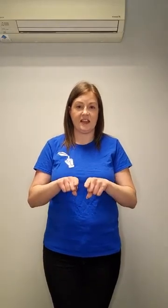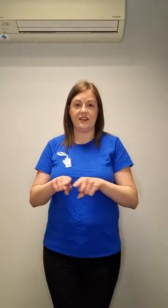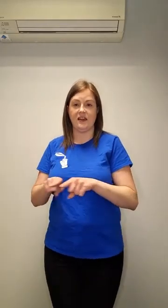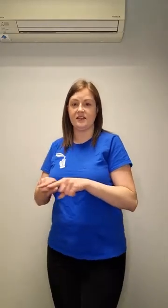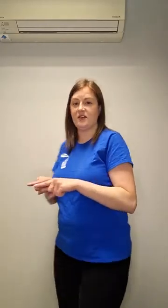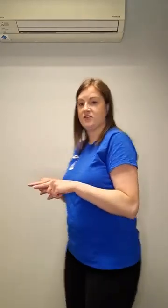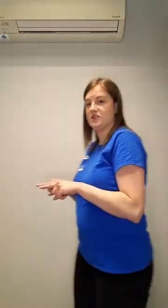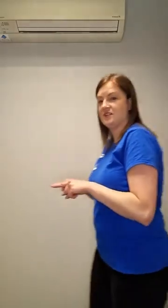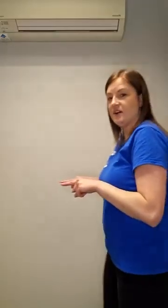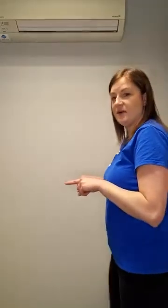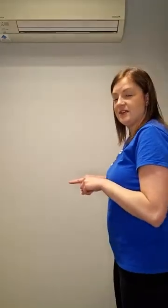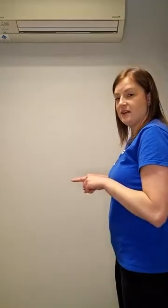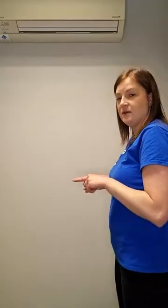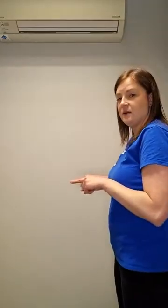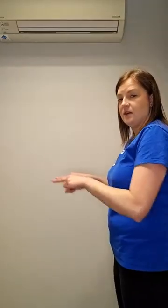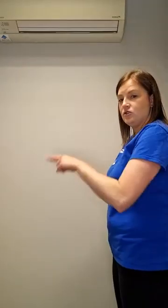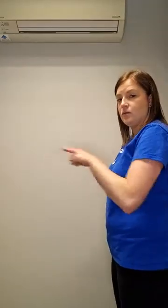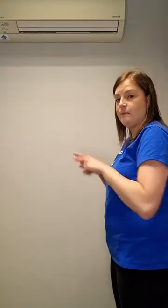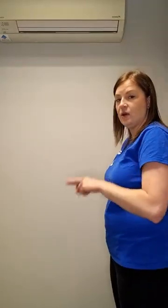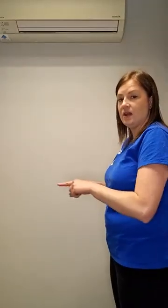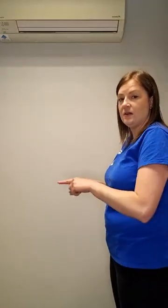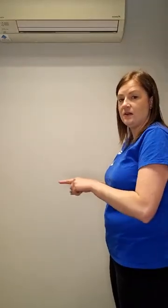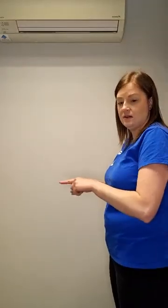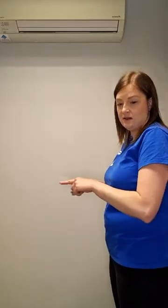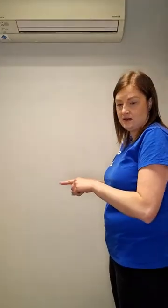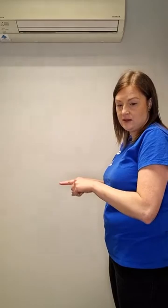like this. Turn sideways, so to bully.